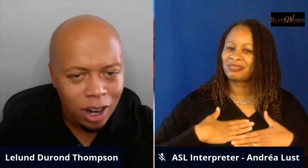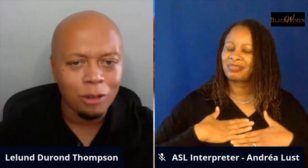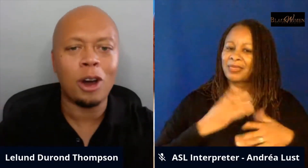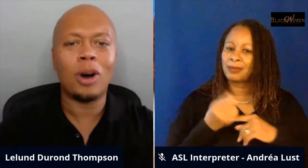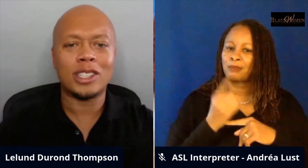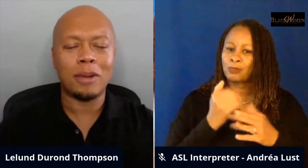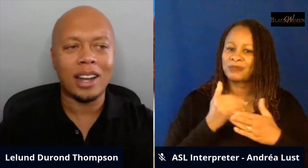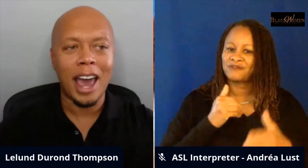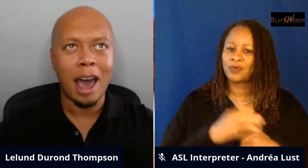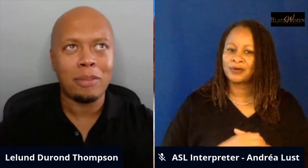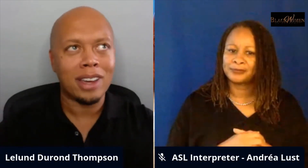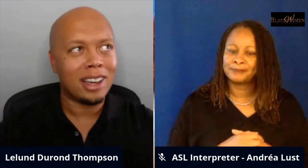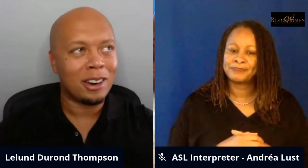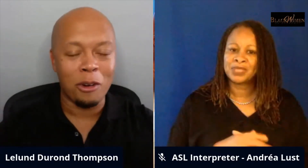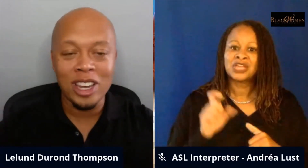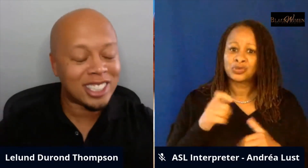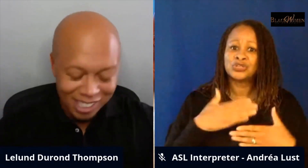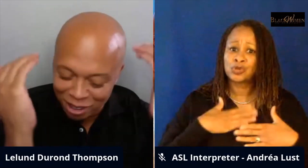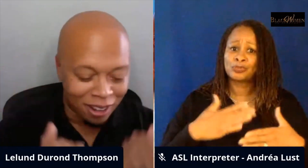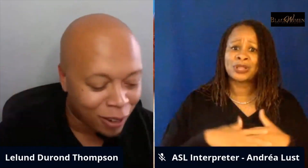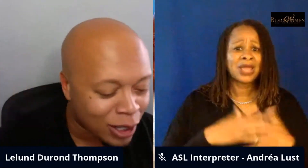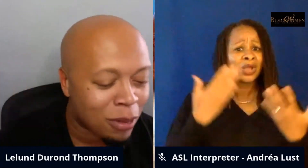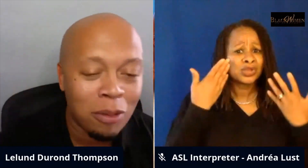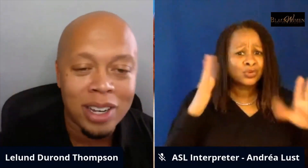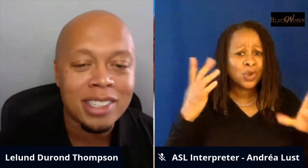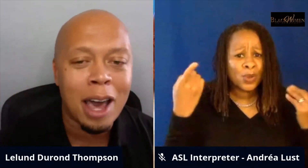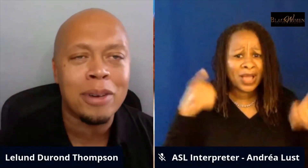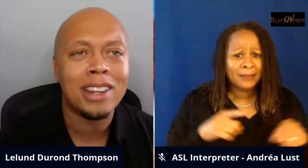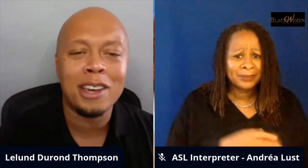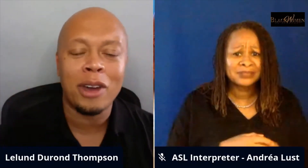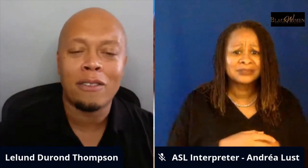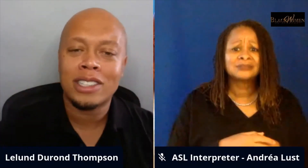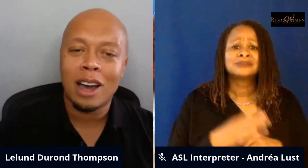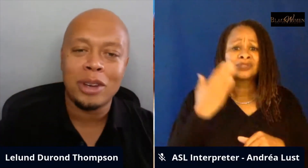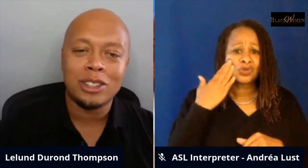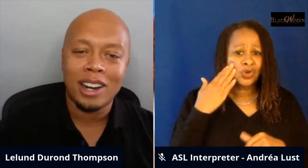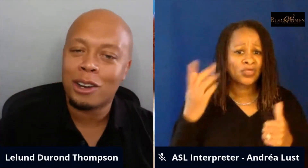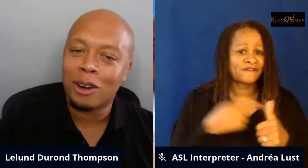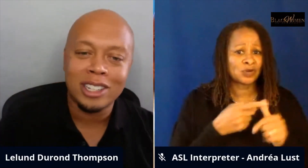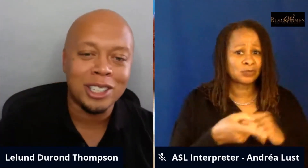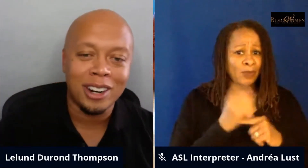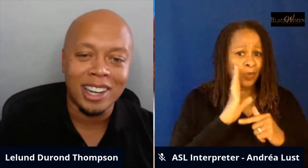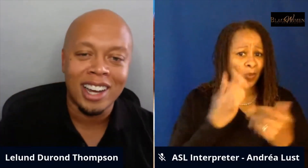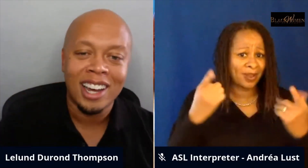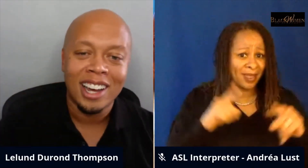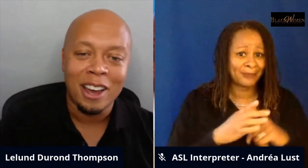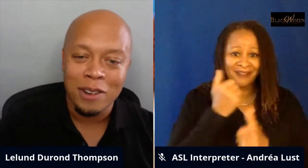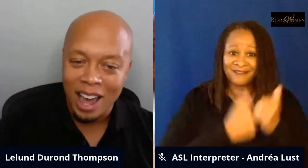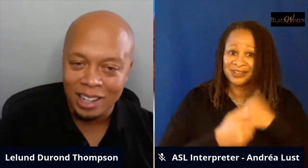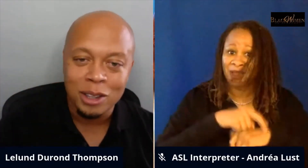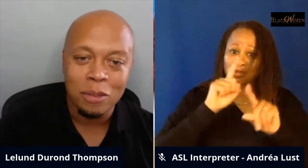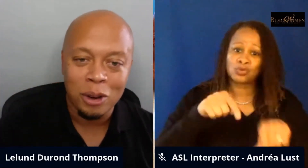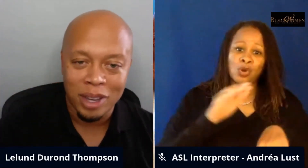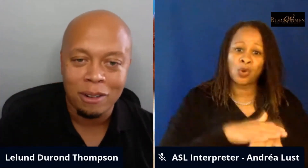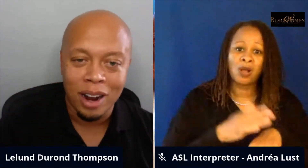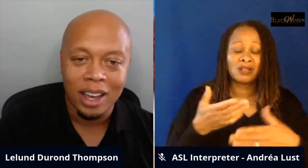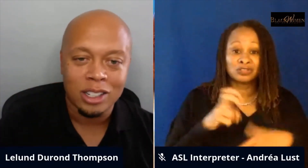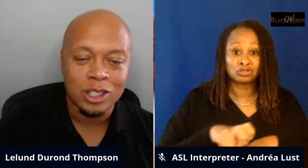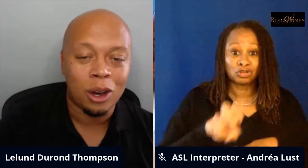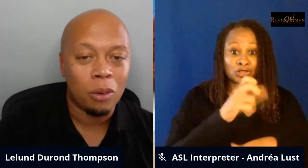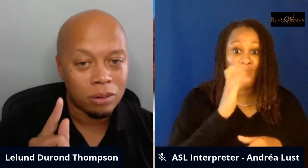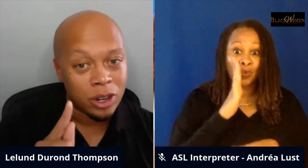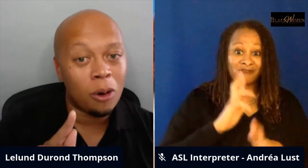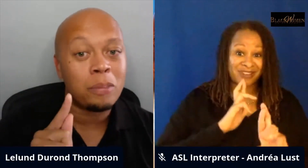we don't know what's about to happen. We just know the first moment is happening. And then every time we try to go on the journey and react in the moment,